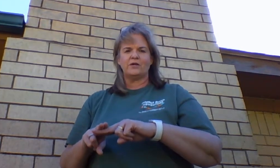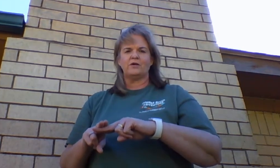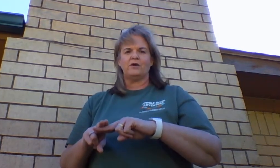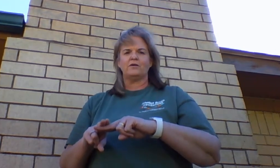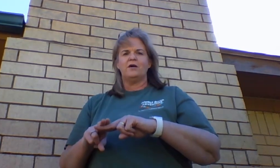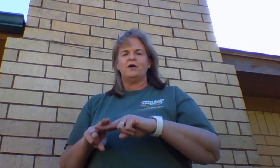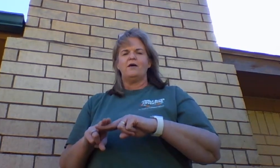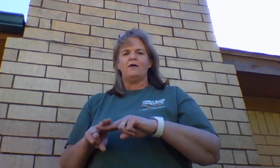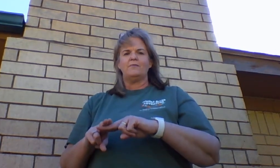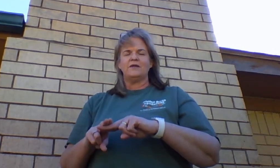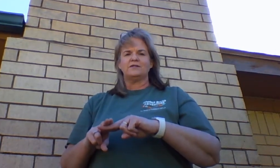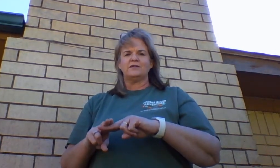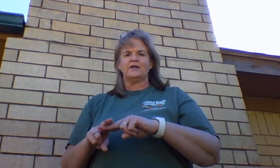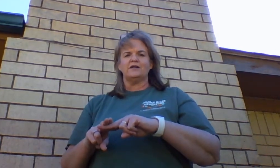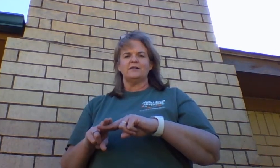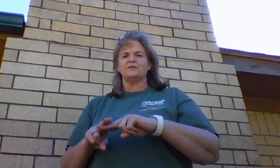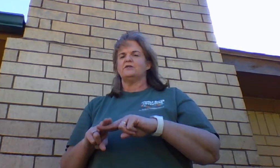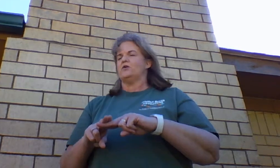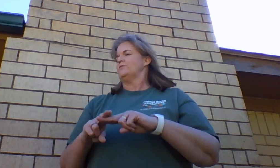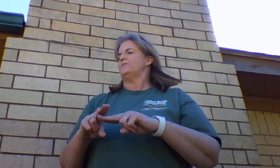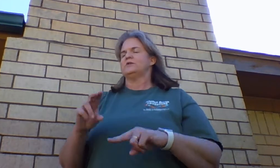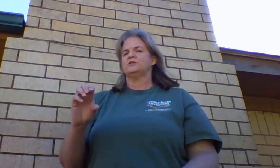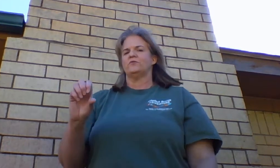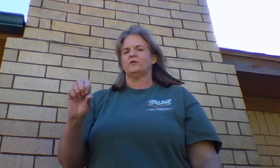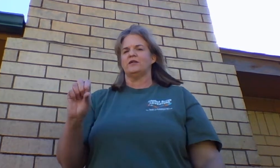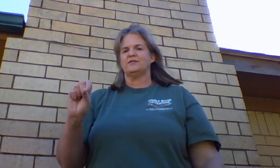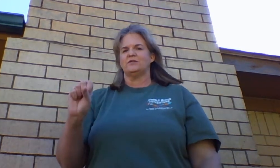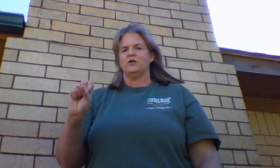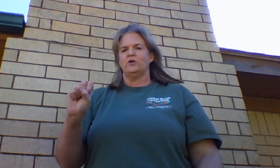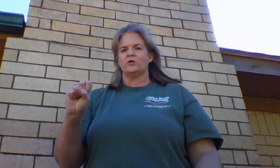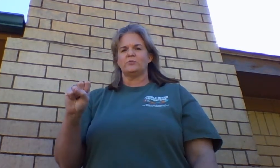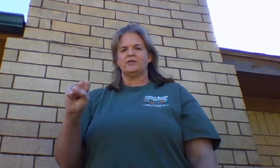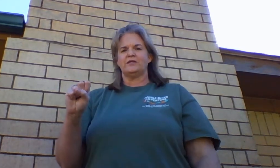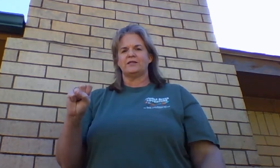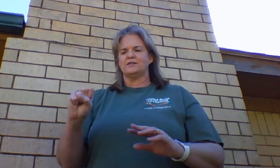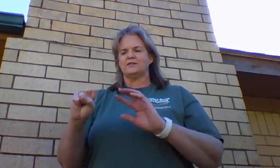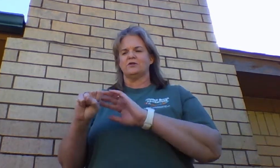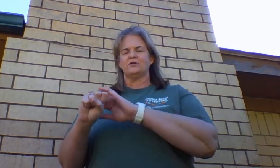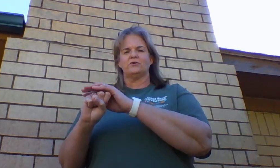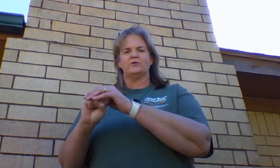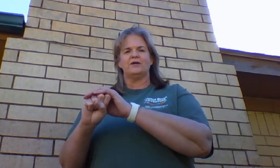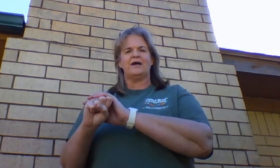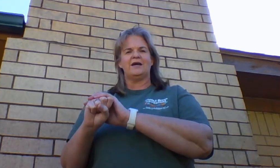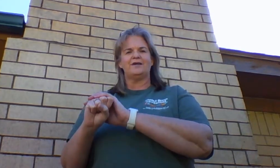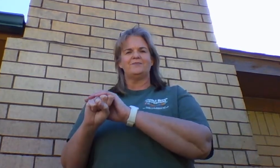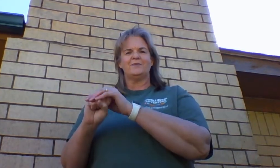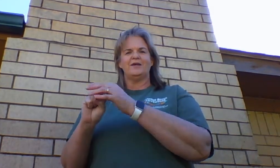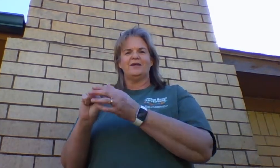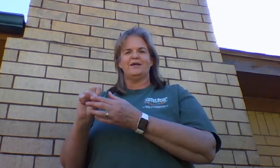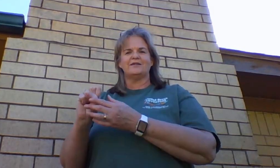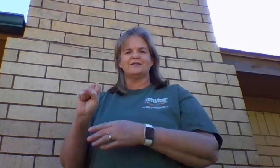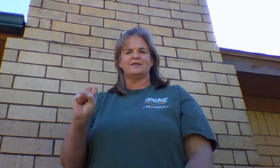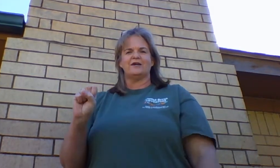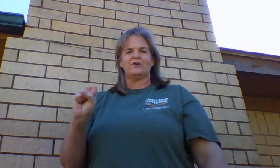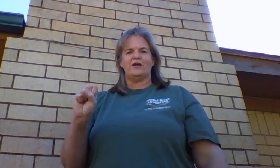on things like yes and no. So for yes, we're going to pretend like this is our little head, and this is the letter S, and